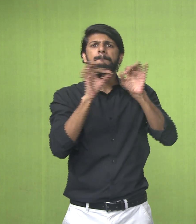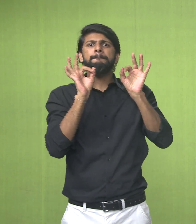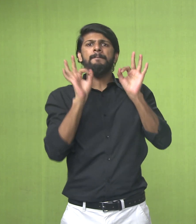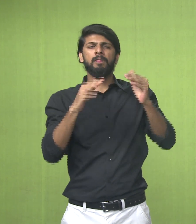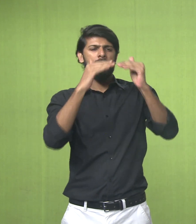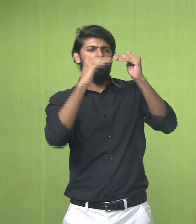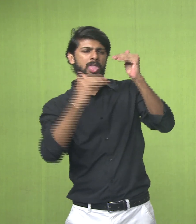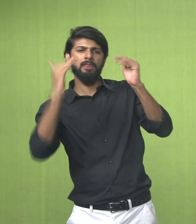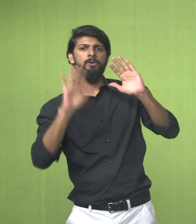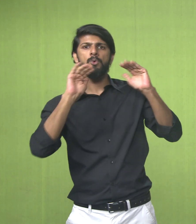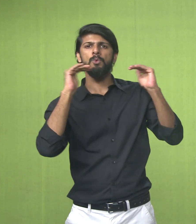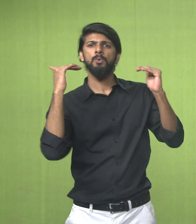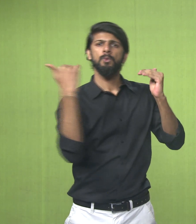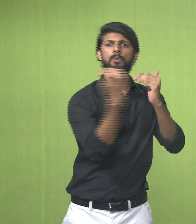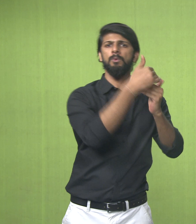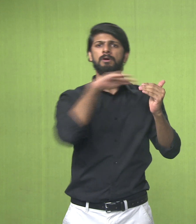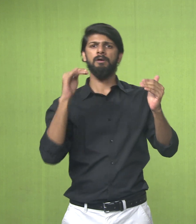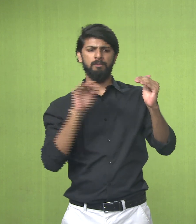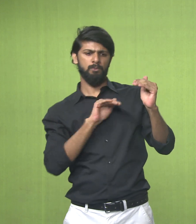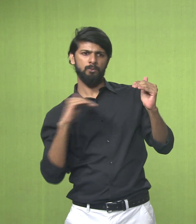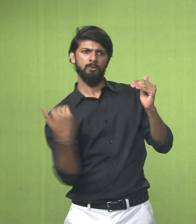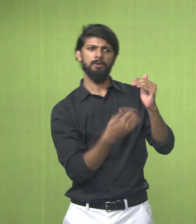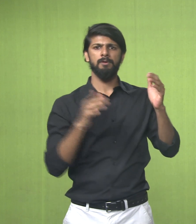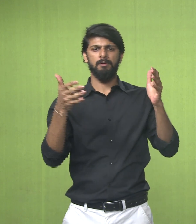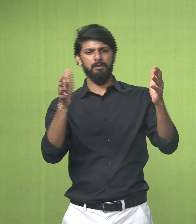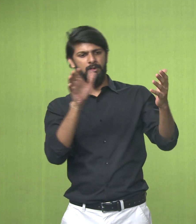and to add a kind of a rhythm to the design.